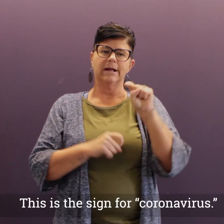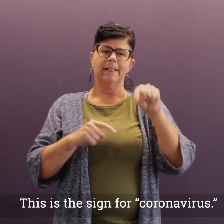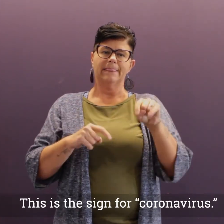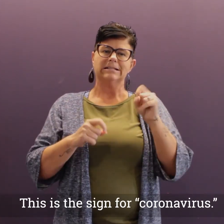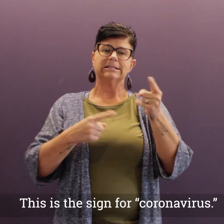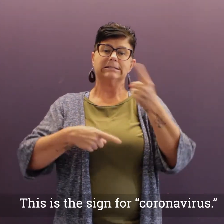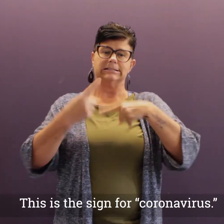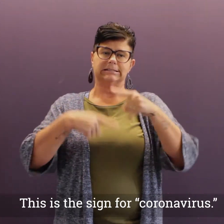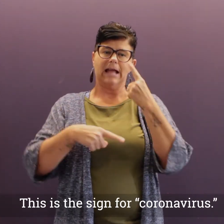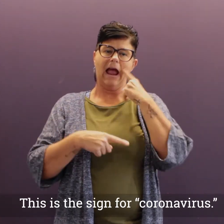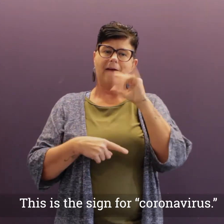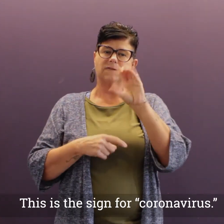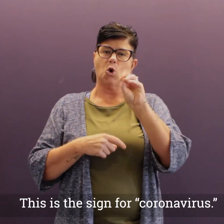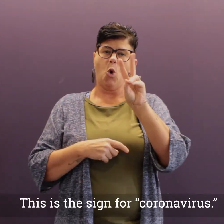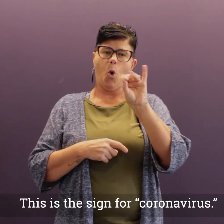This is the sign for coronavirus.